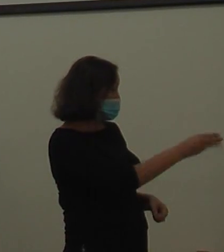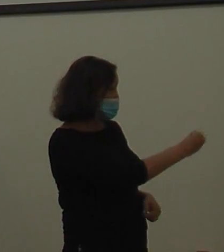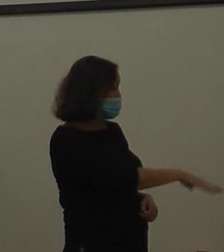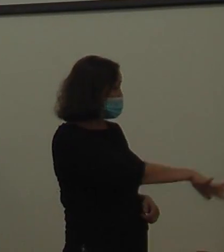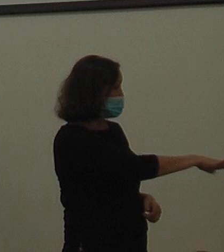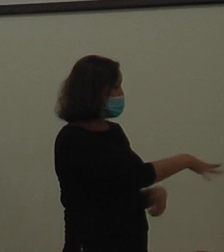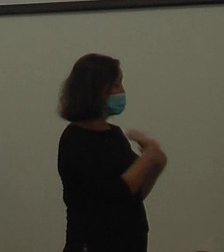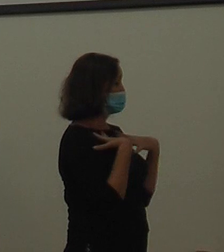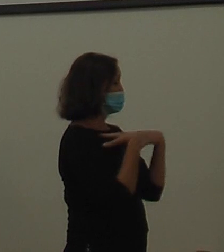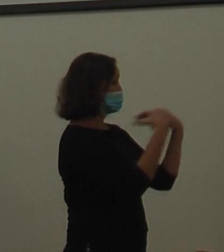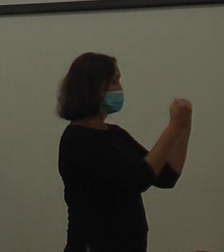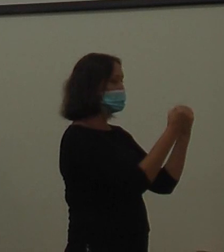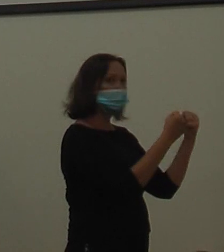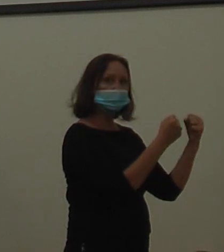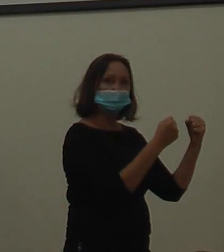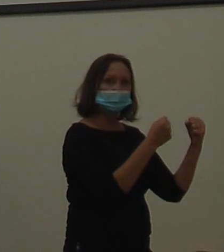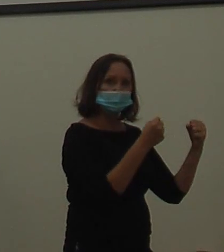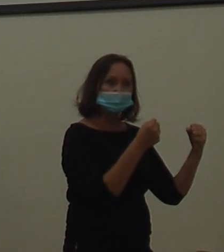Did you get that?